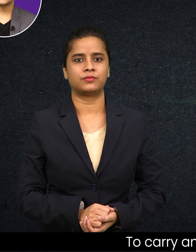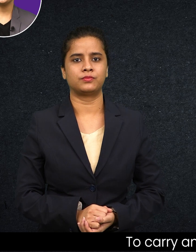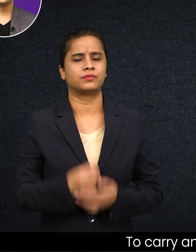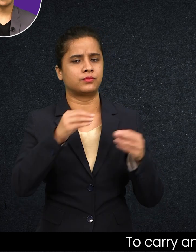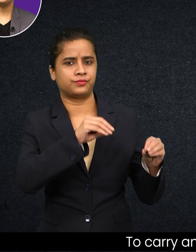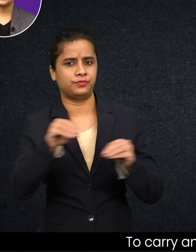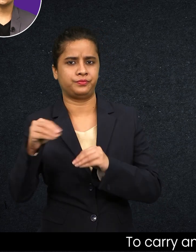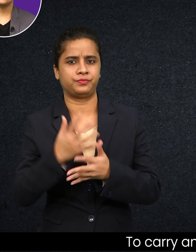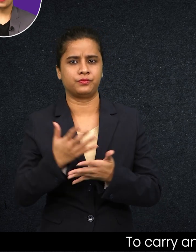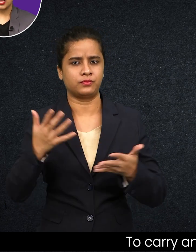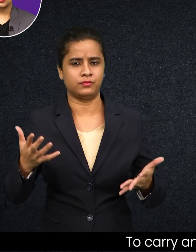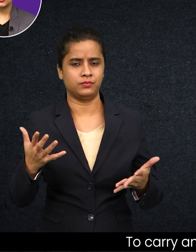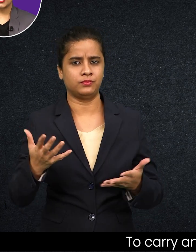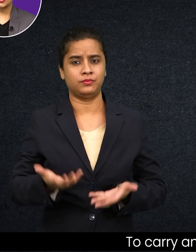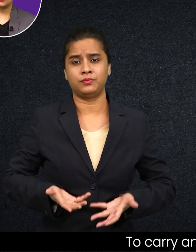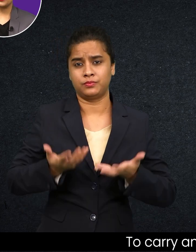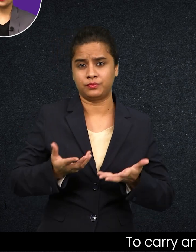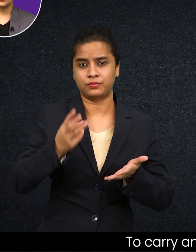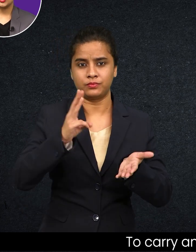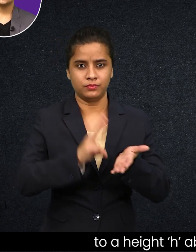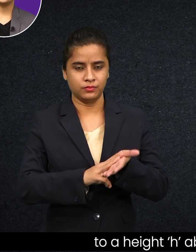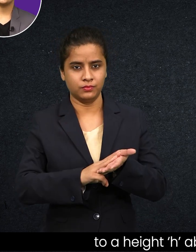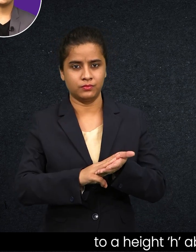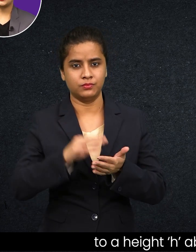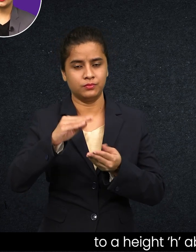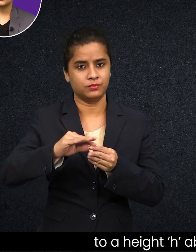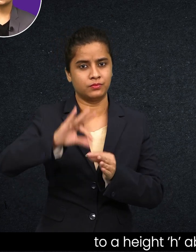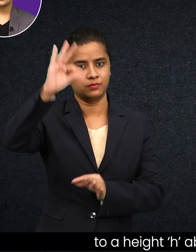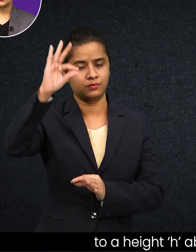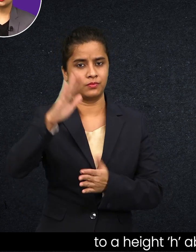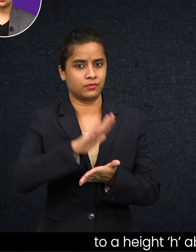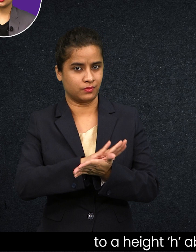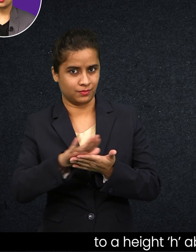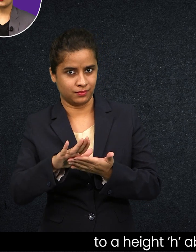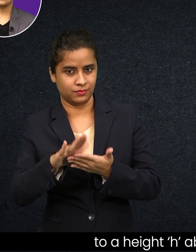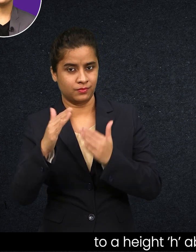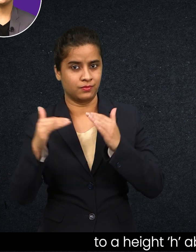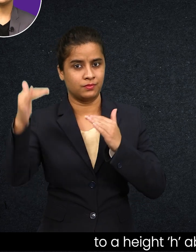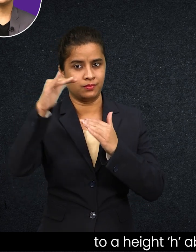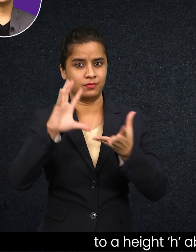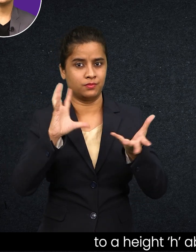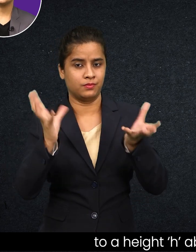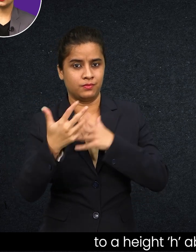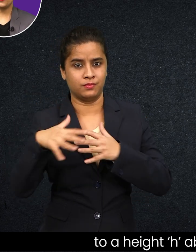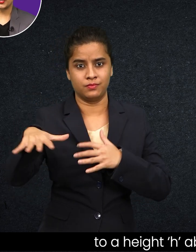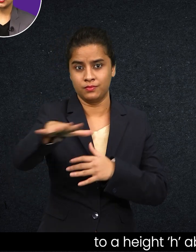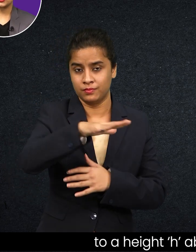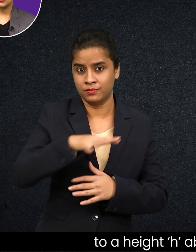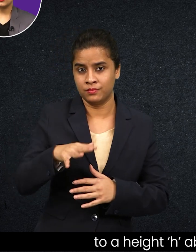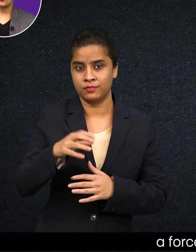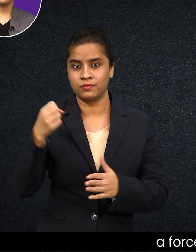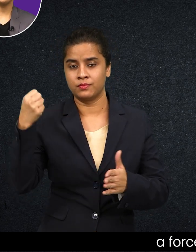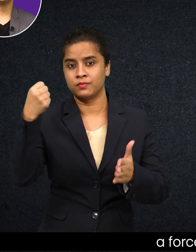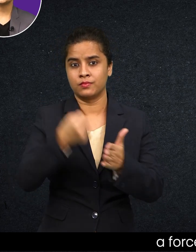To carry an object of mass m to a height h above the Earth's